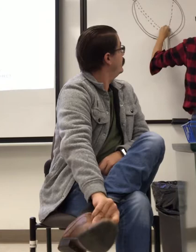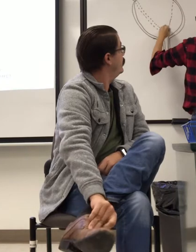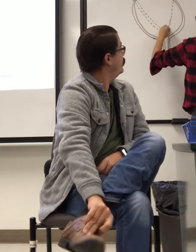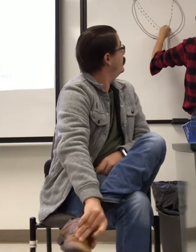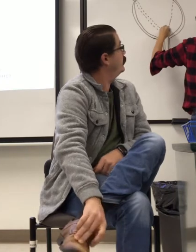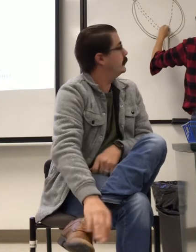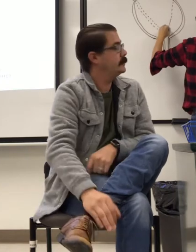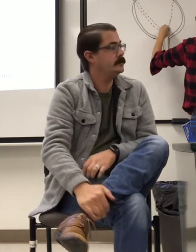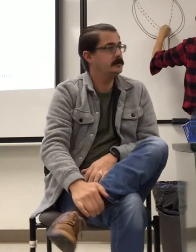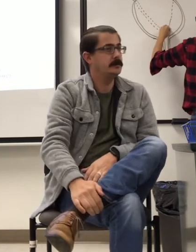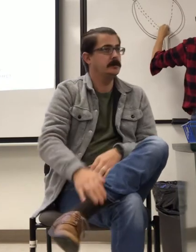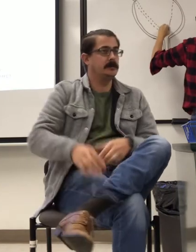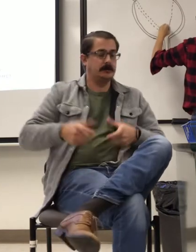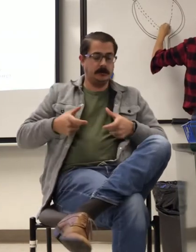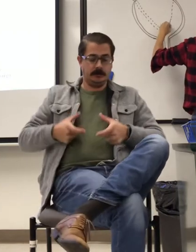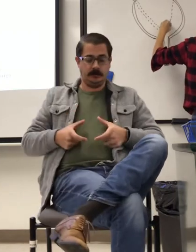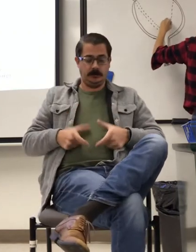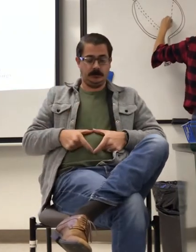Maybe another one there.